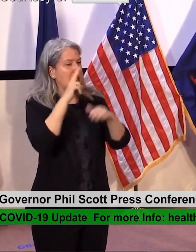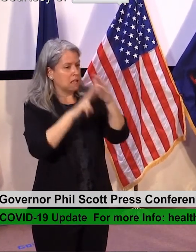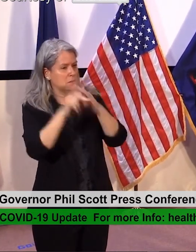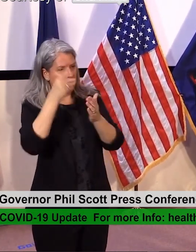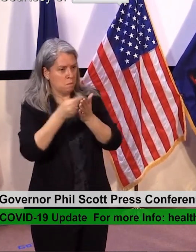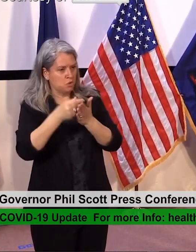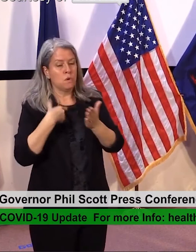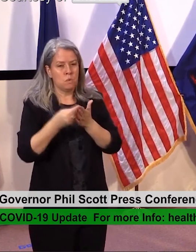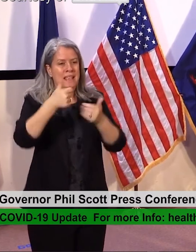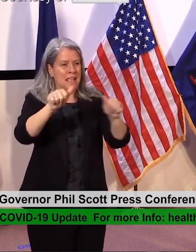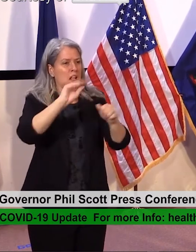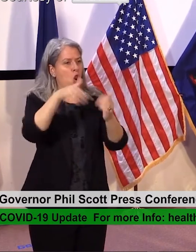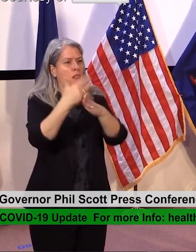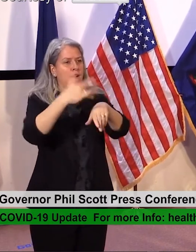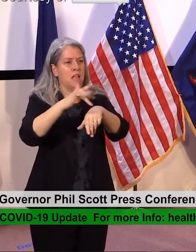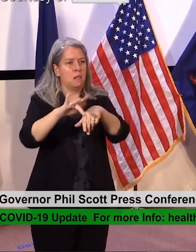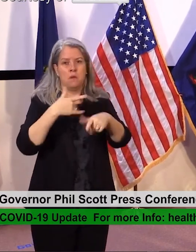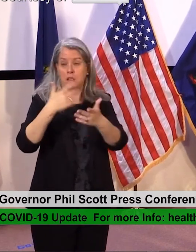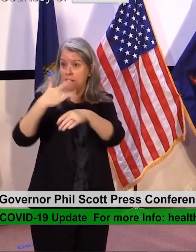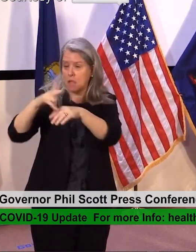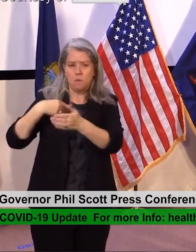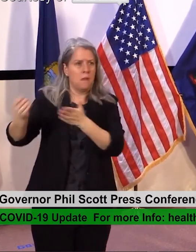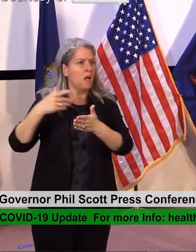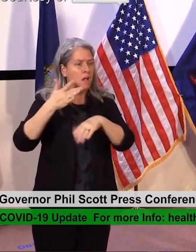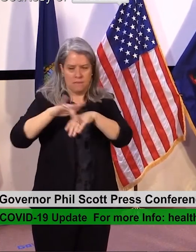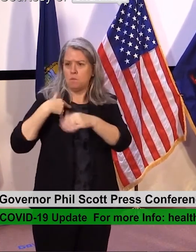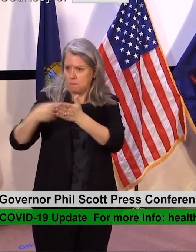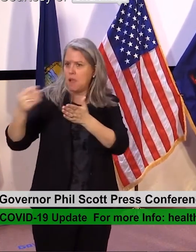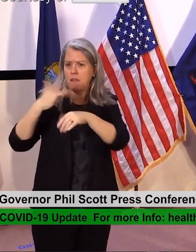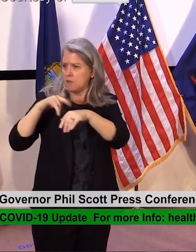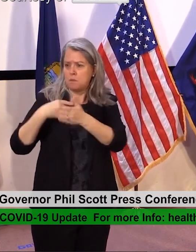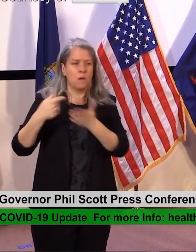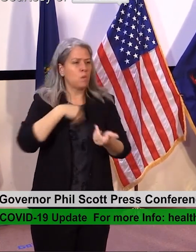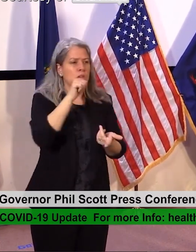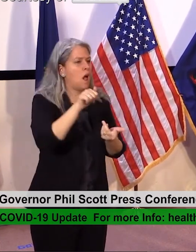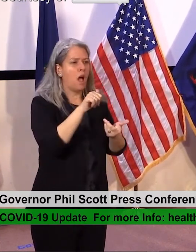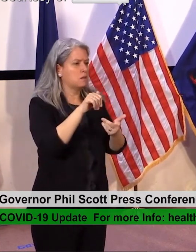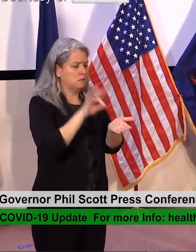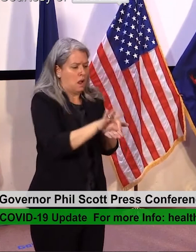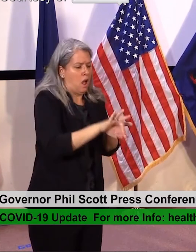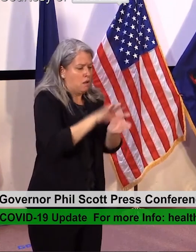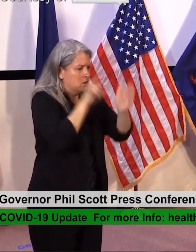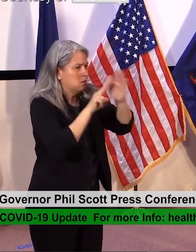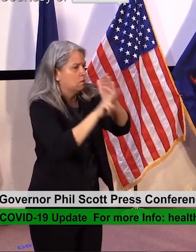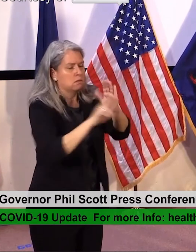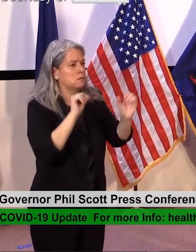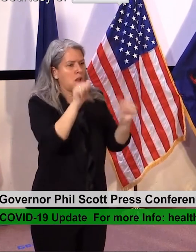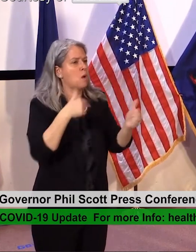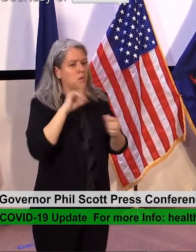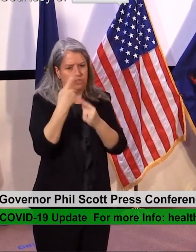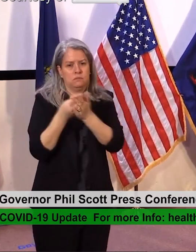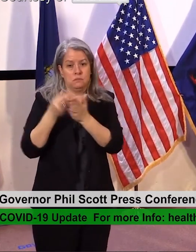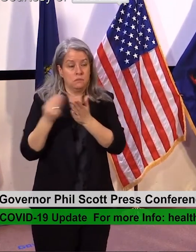We're purchasing any and all available PPE at the most rapid rate possible. So what you're saying is we